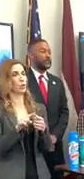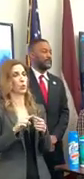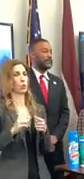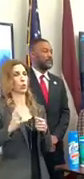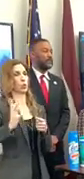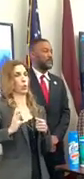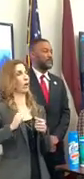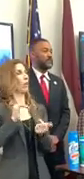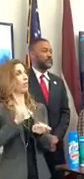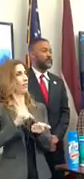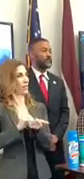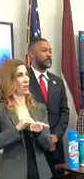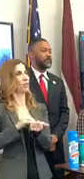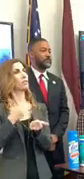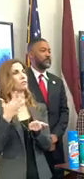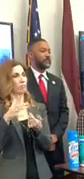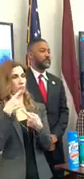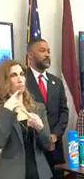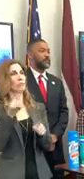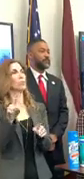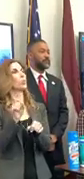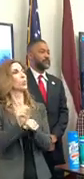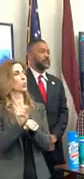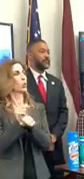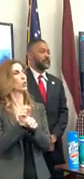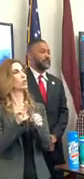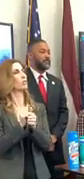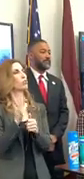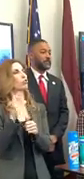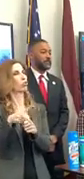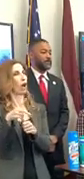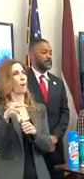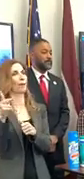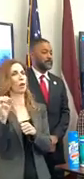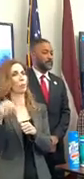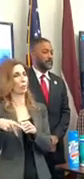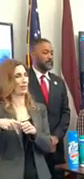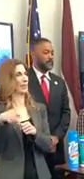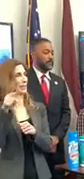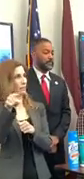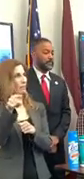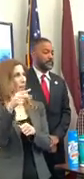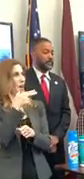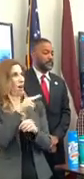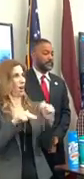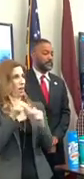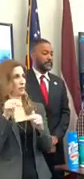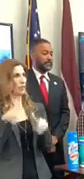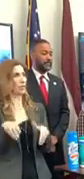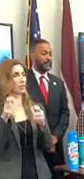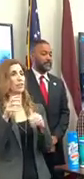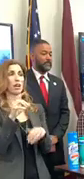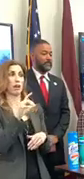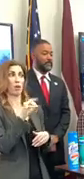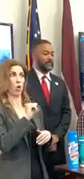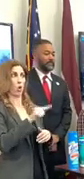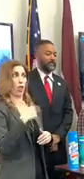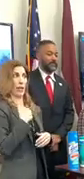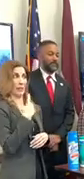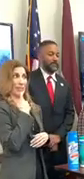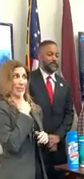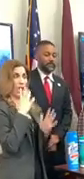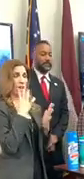the physician that was announced that works at the Chop King of Prussia facility. All I'm going to say about that is